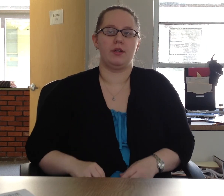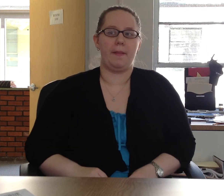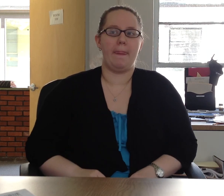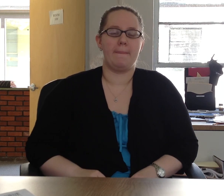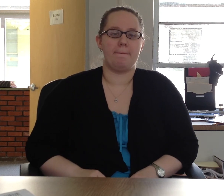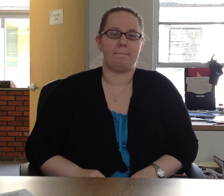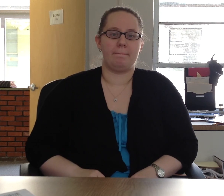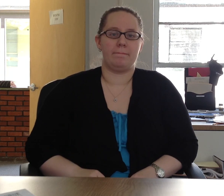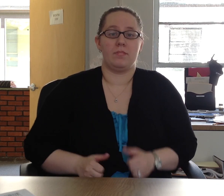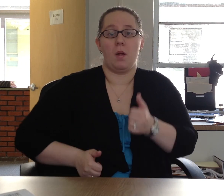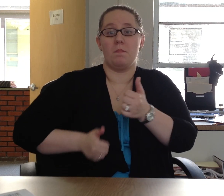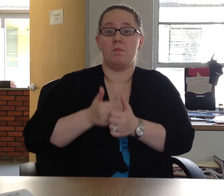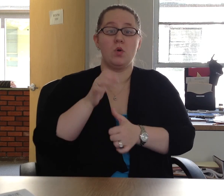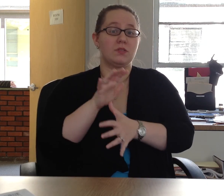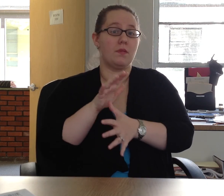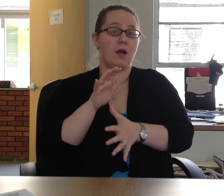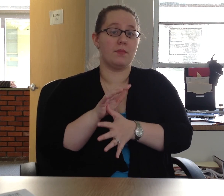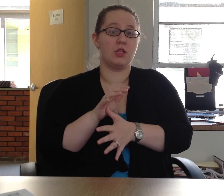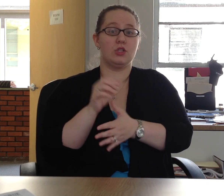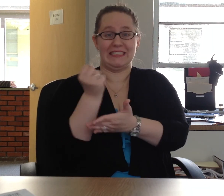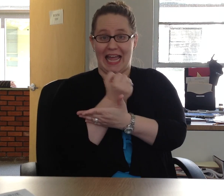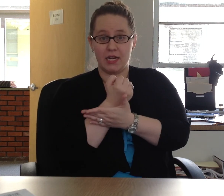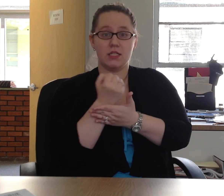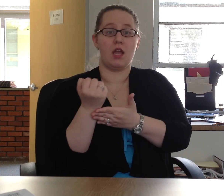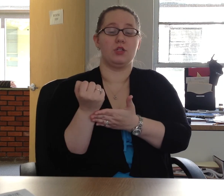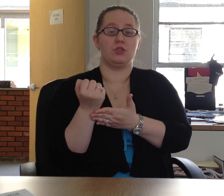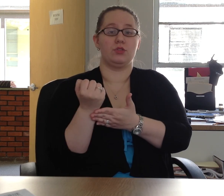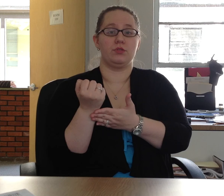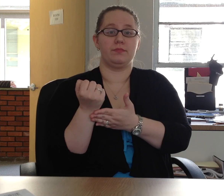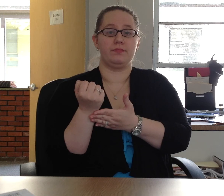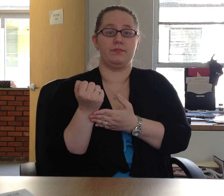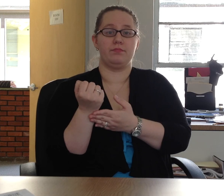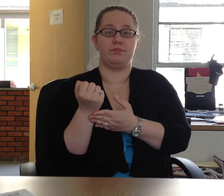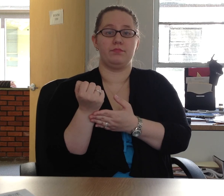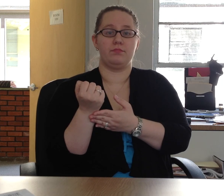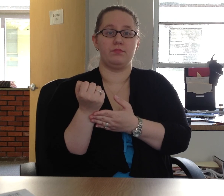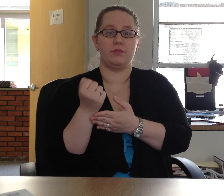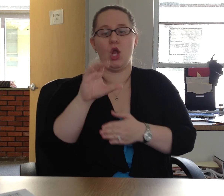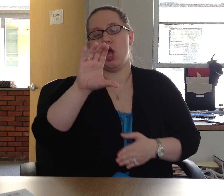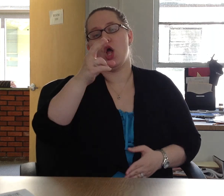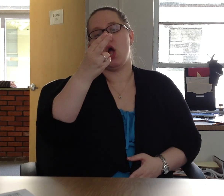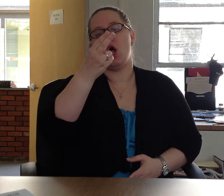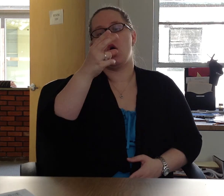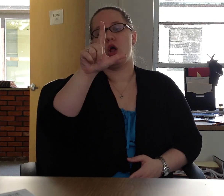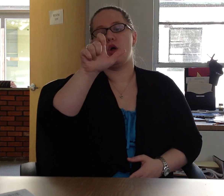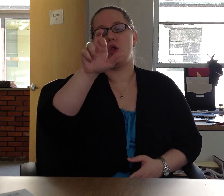The most popular sanitizer used in the food industry is chlorine.